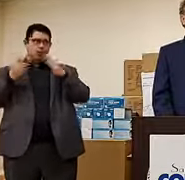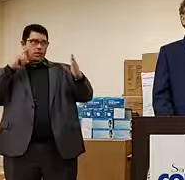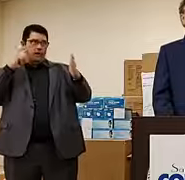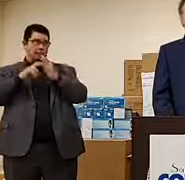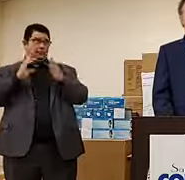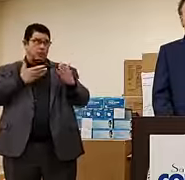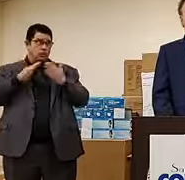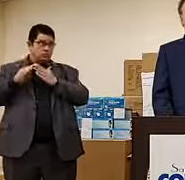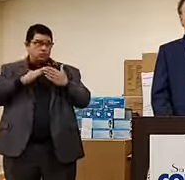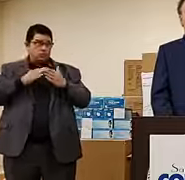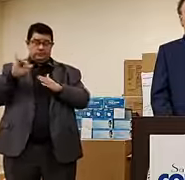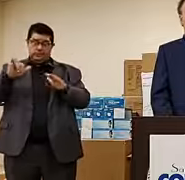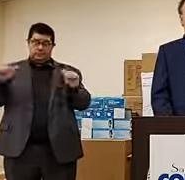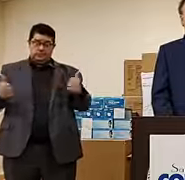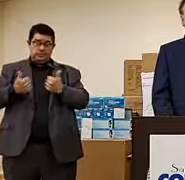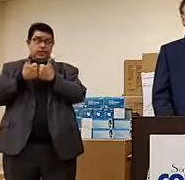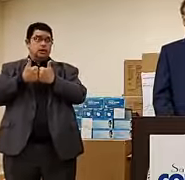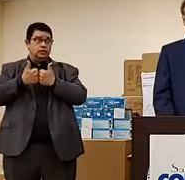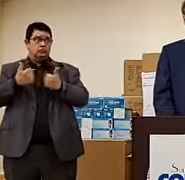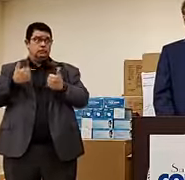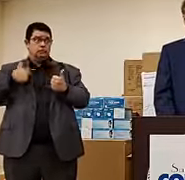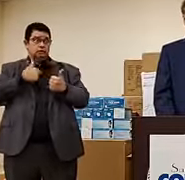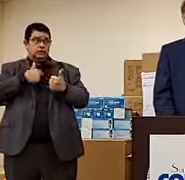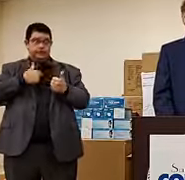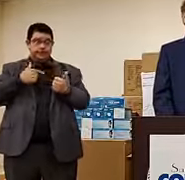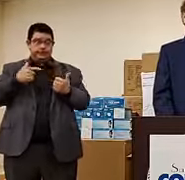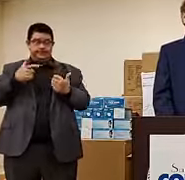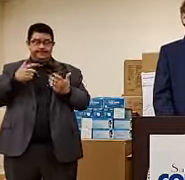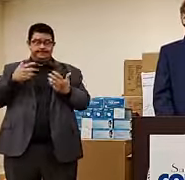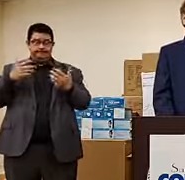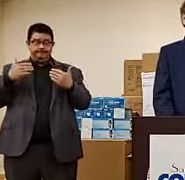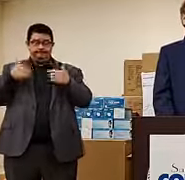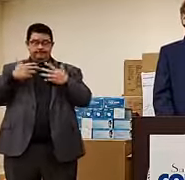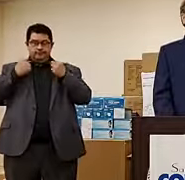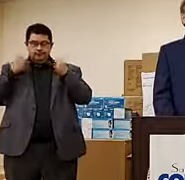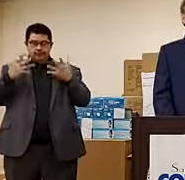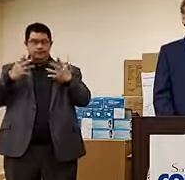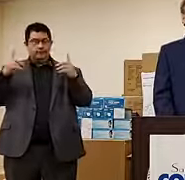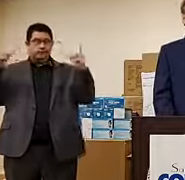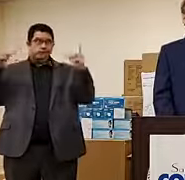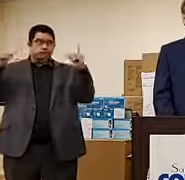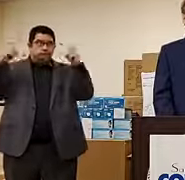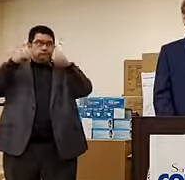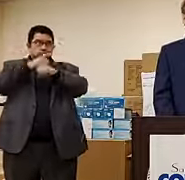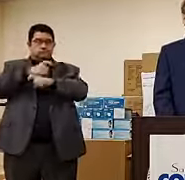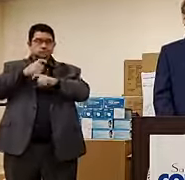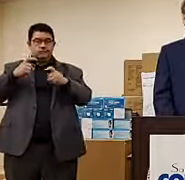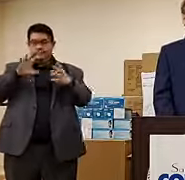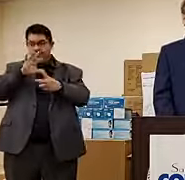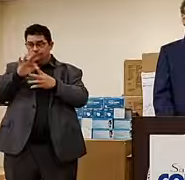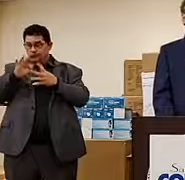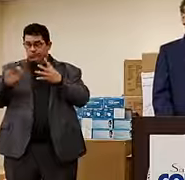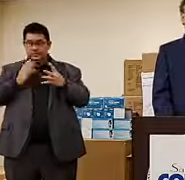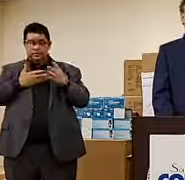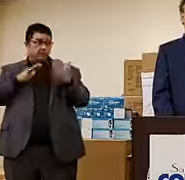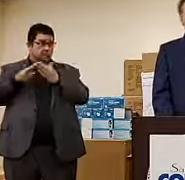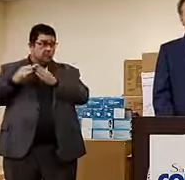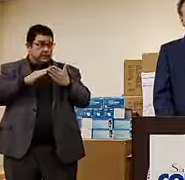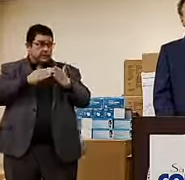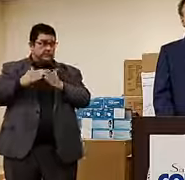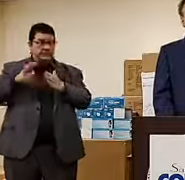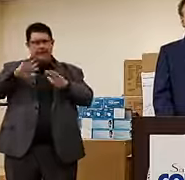the equity challenge that we face with every complex policy question in our community. And how do we